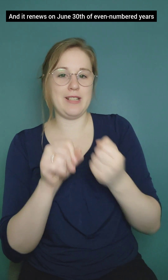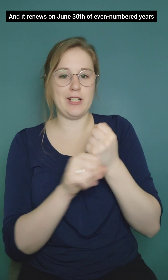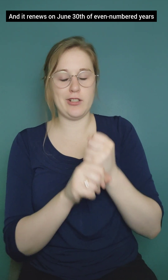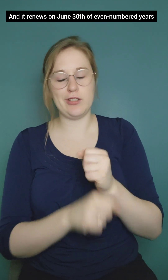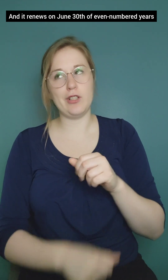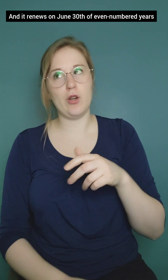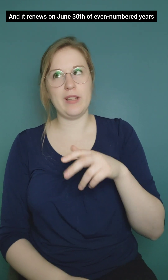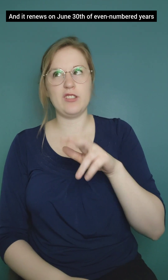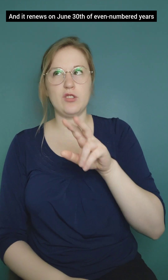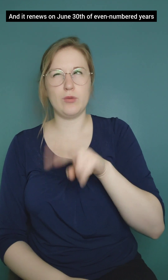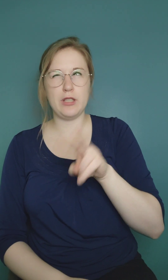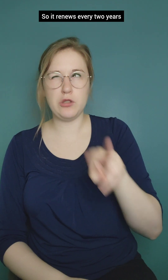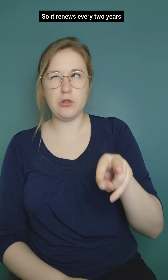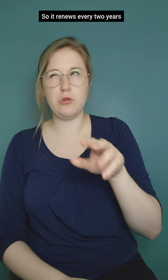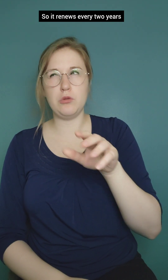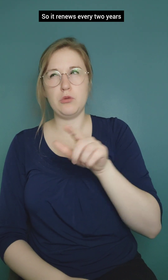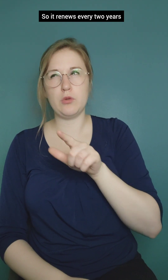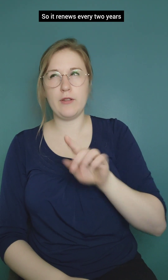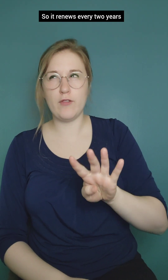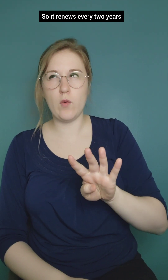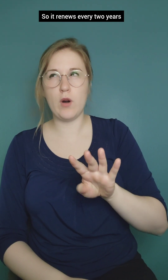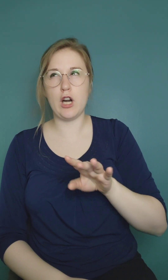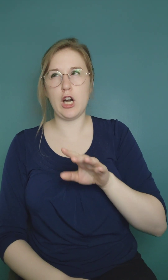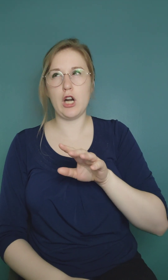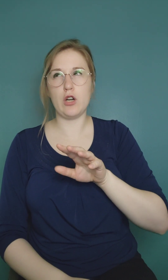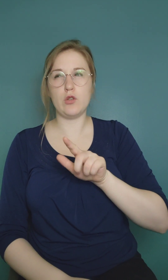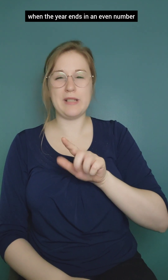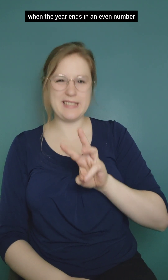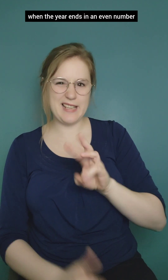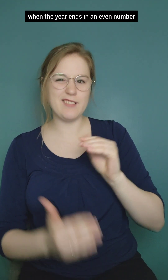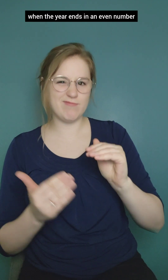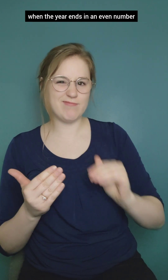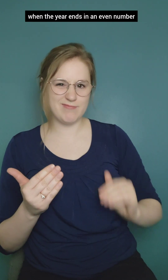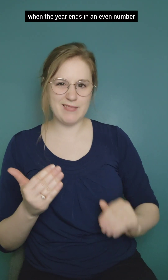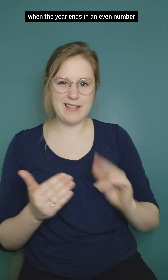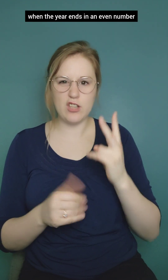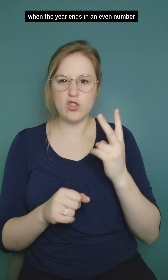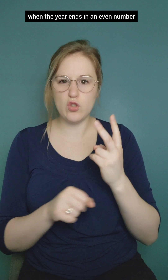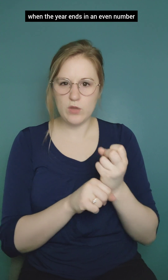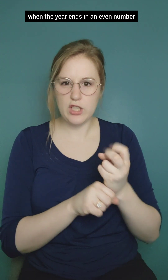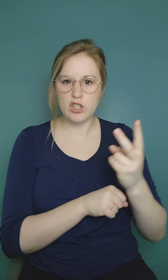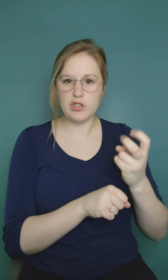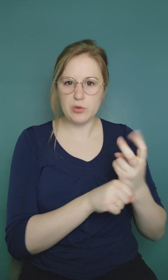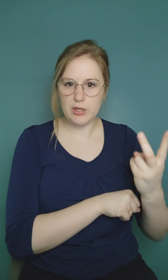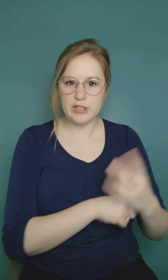even numbered years. So it renews every 2 years when the year ends in an even number.